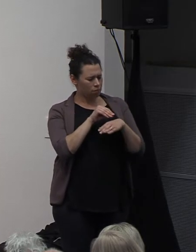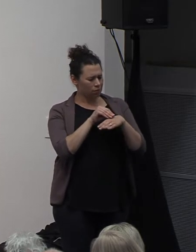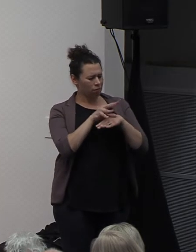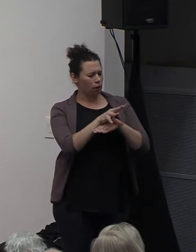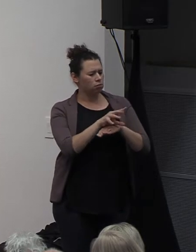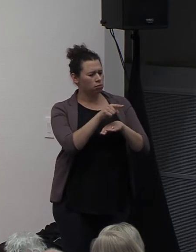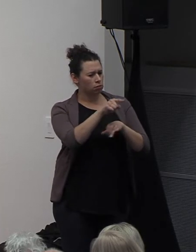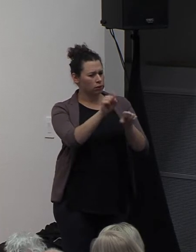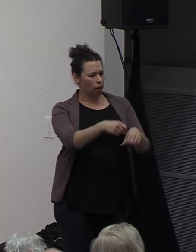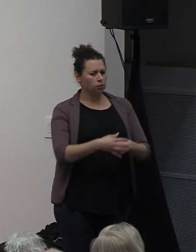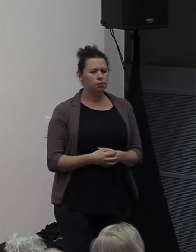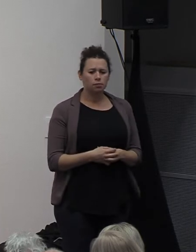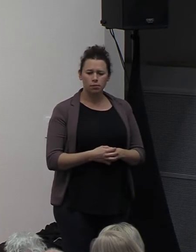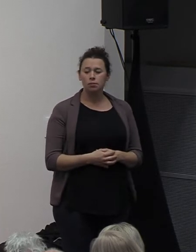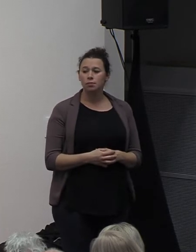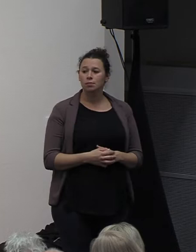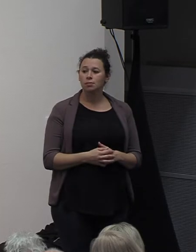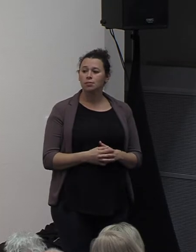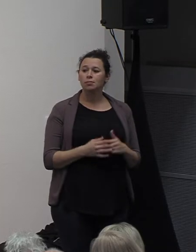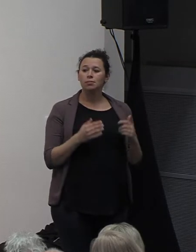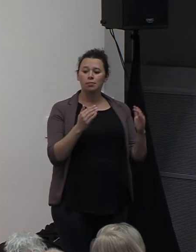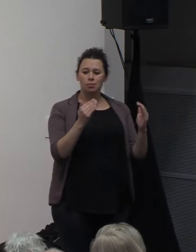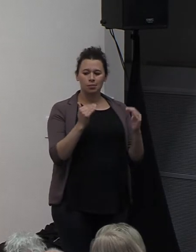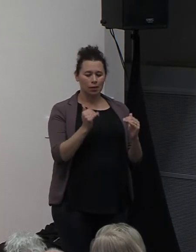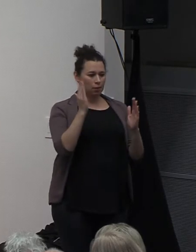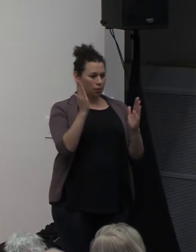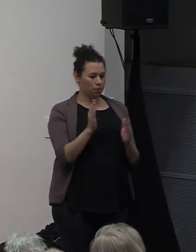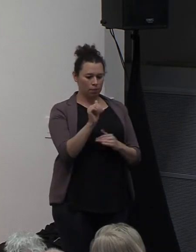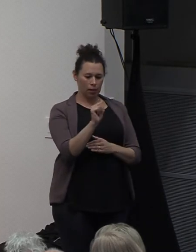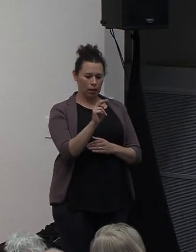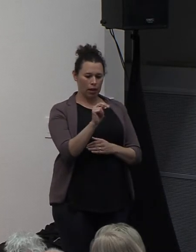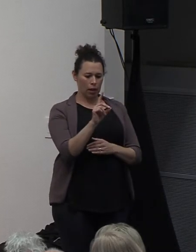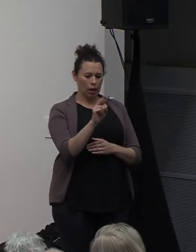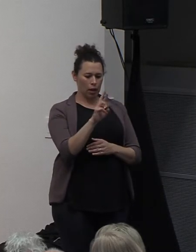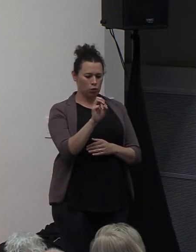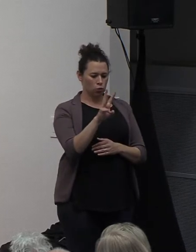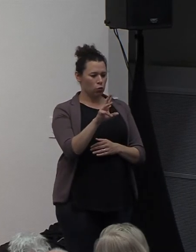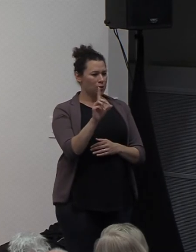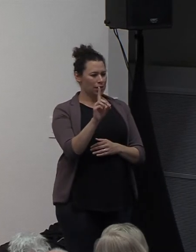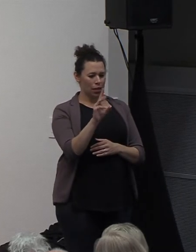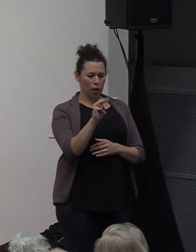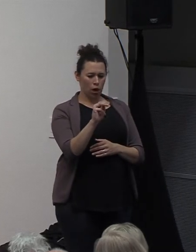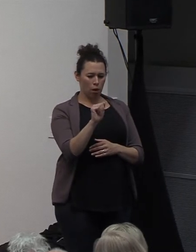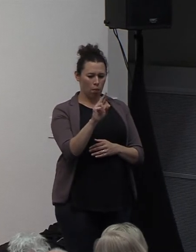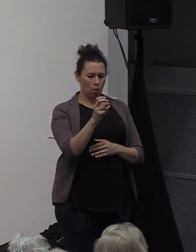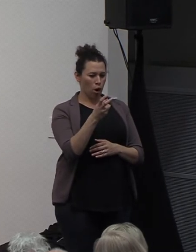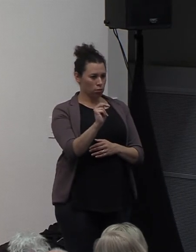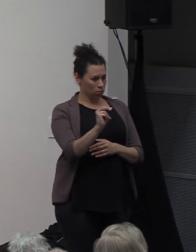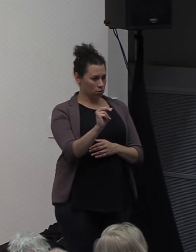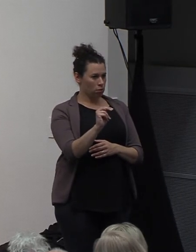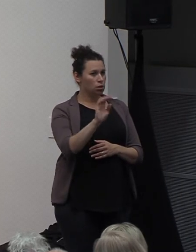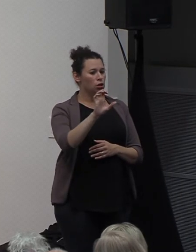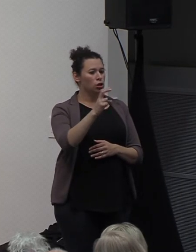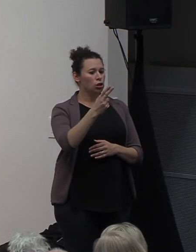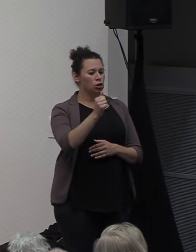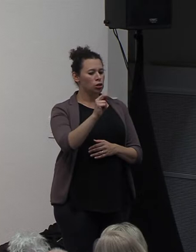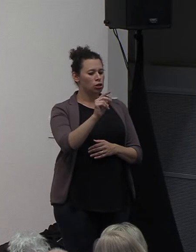I'm now pleased to present our next speaker, Andrew D. Martin, Chancellor of Washington University in St.